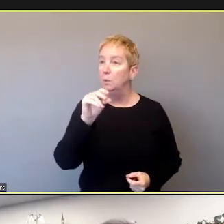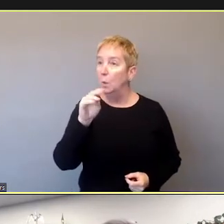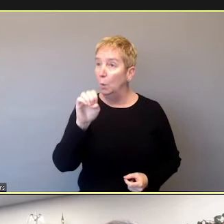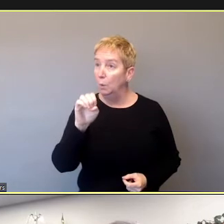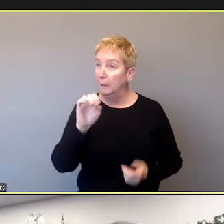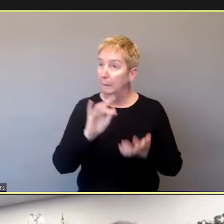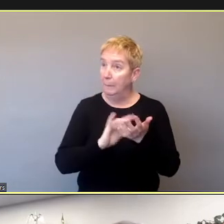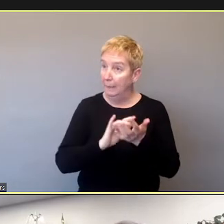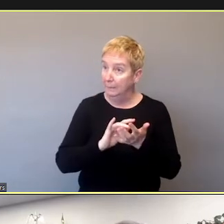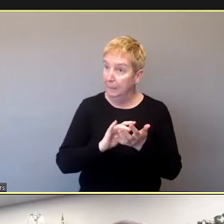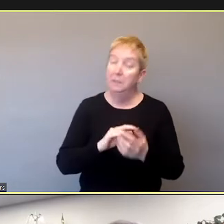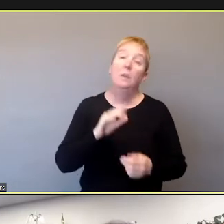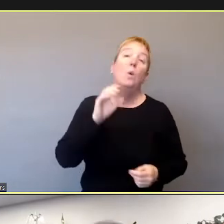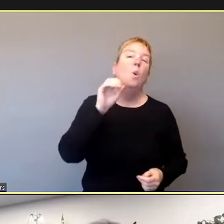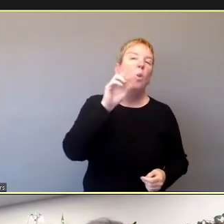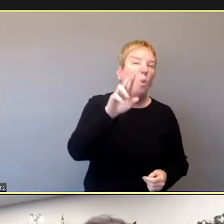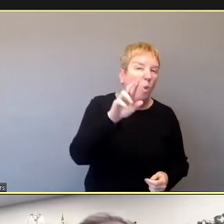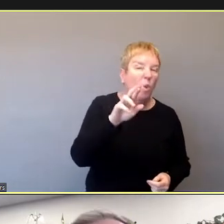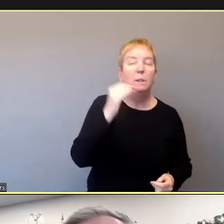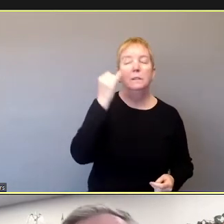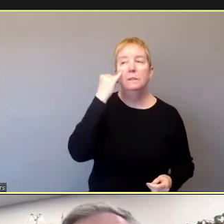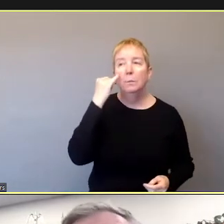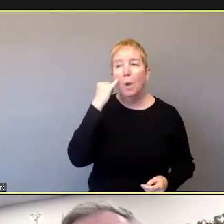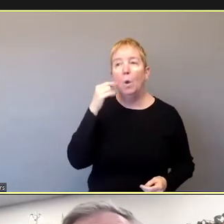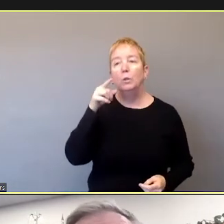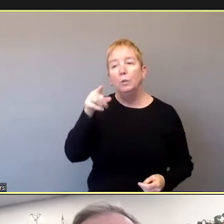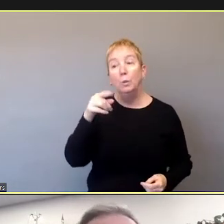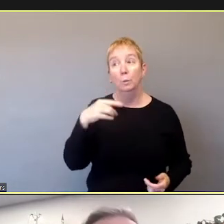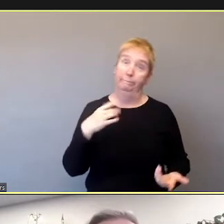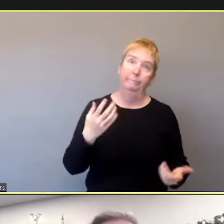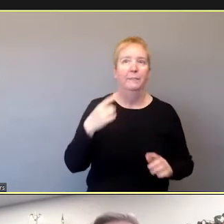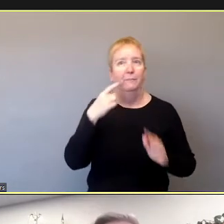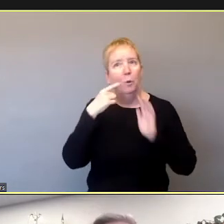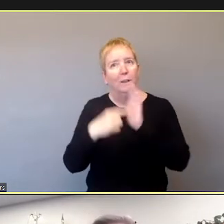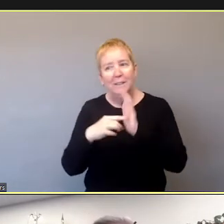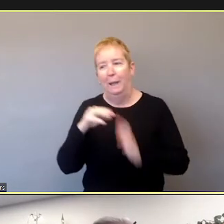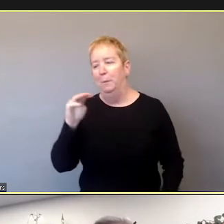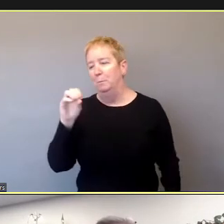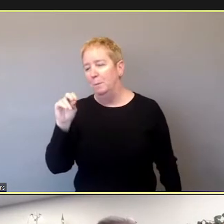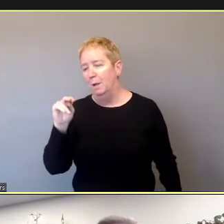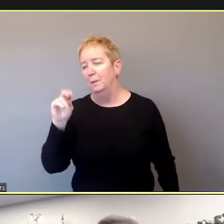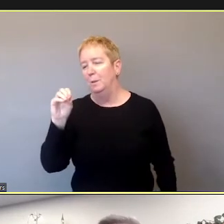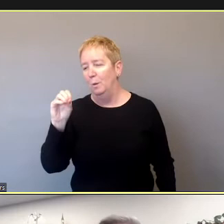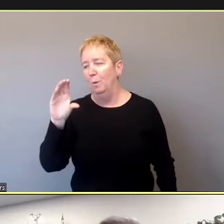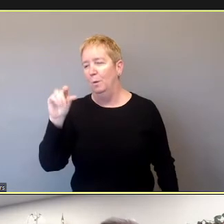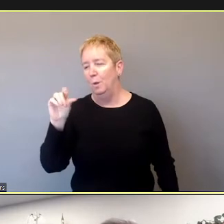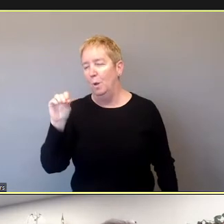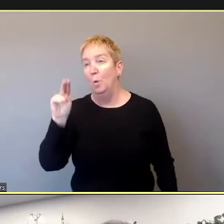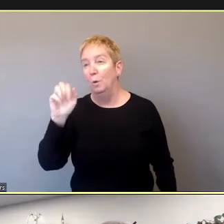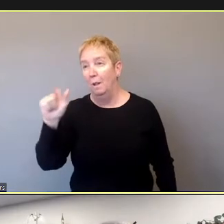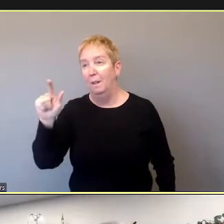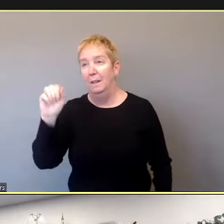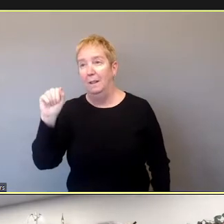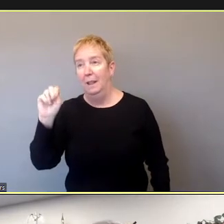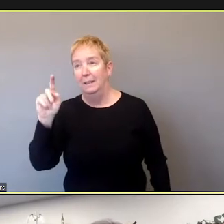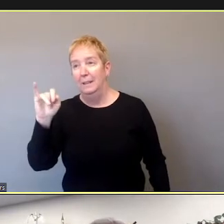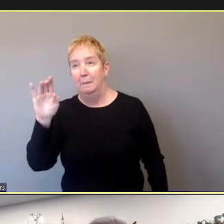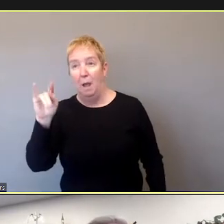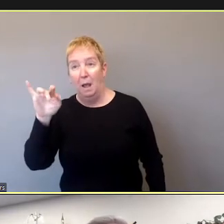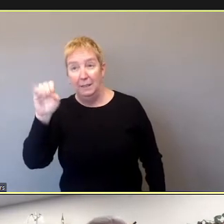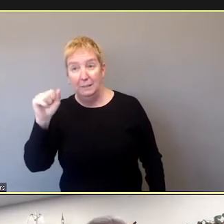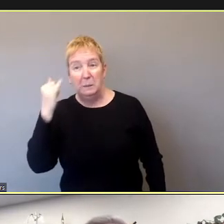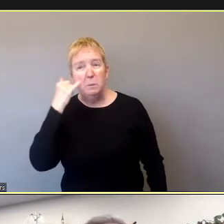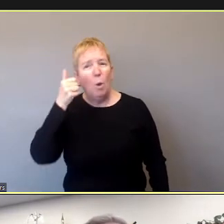you're on certain other, interestingly, monoclonal antibody drugs for things like rheumatoid arthritis